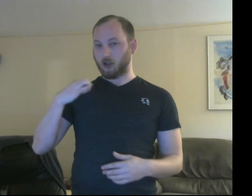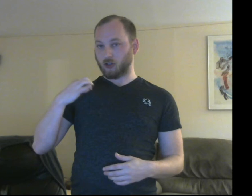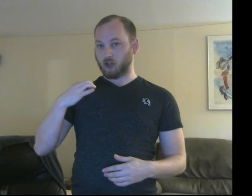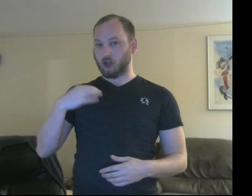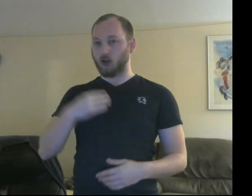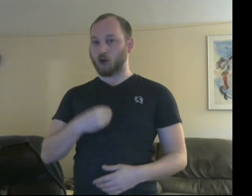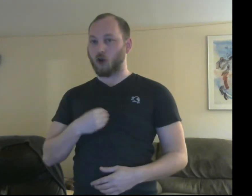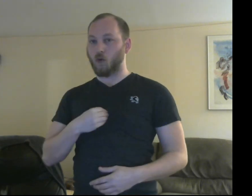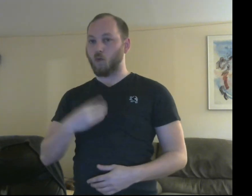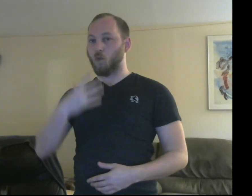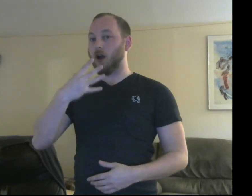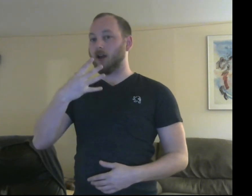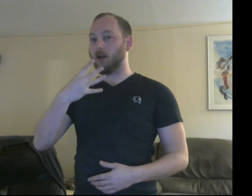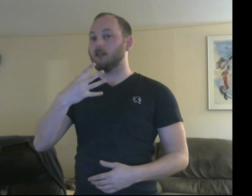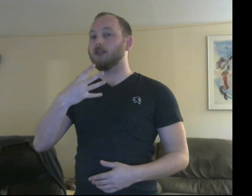tie.